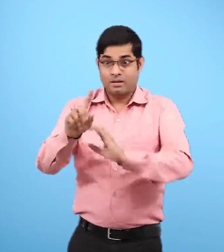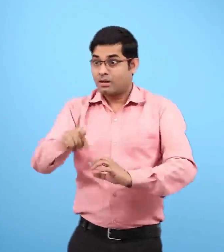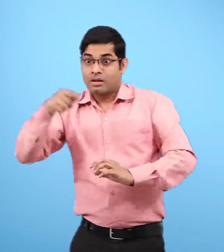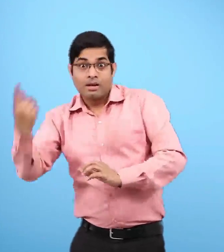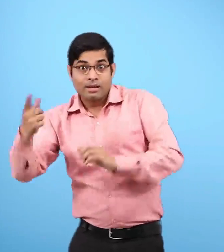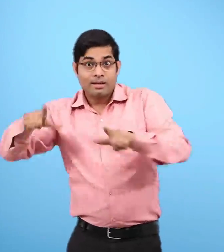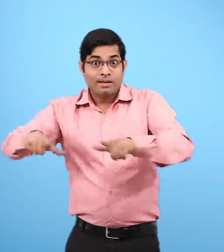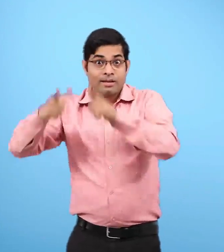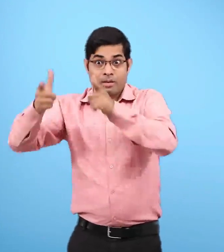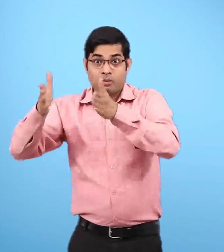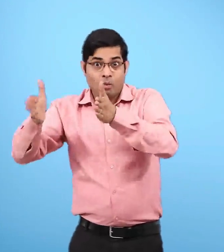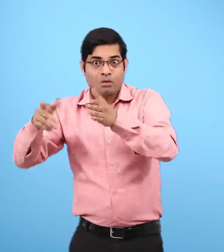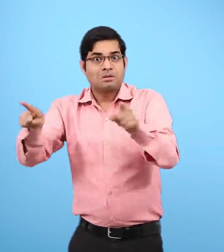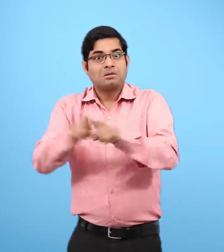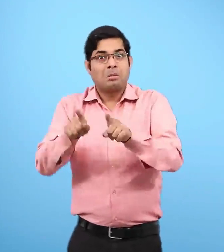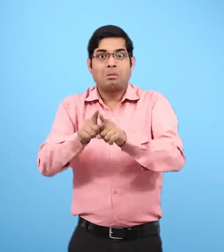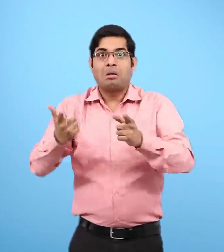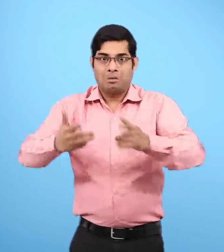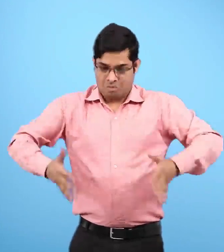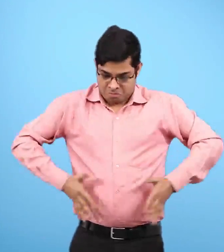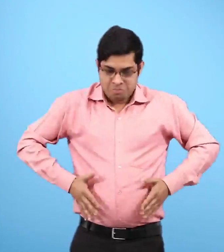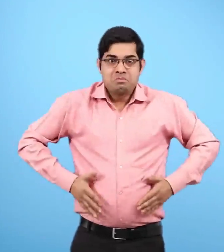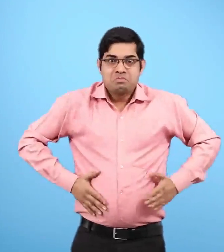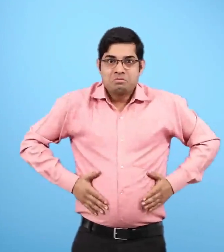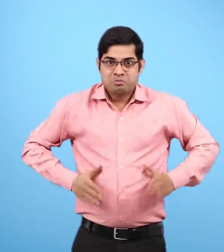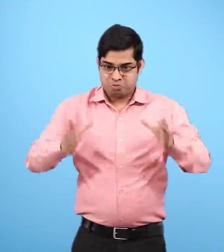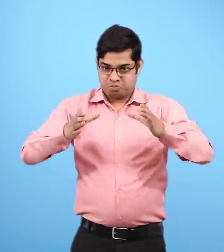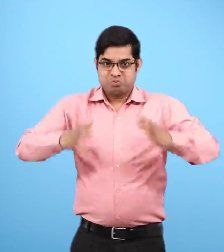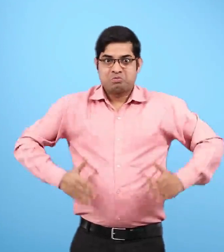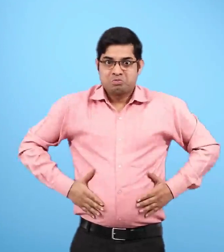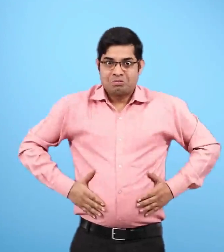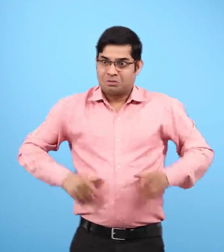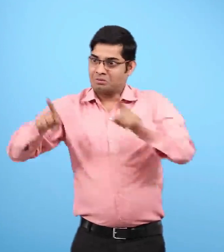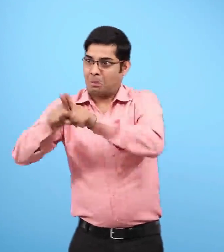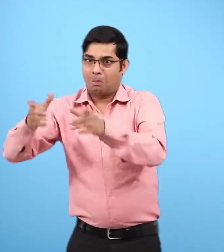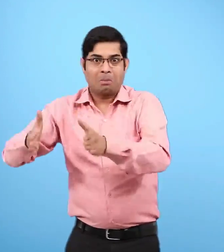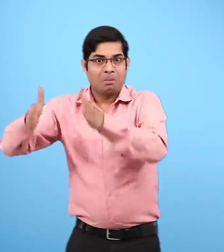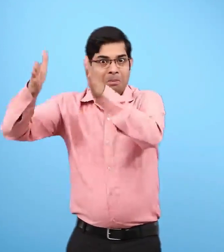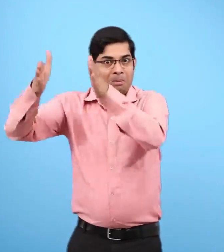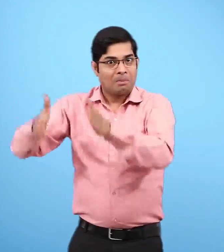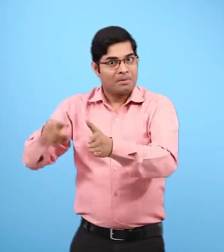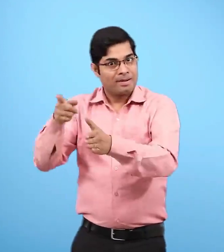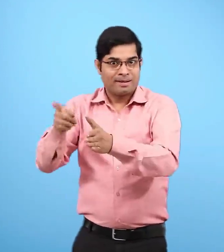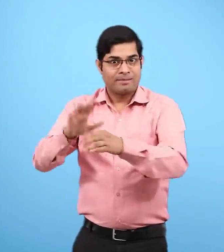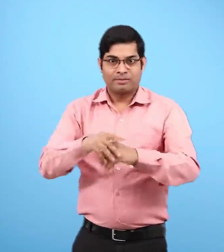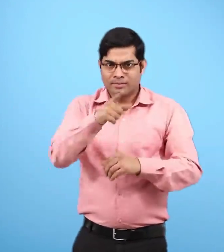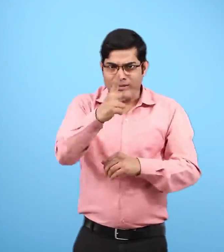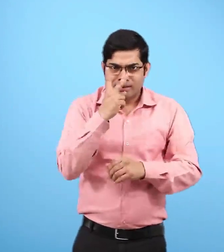and tree trunk 2 is as round as your tummy. You have to